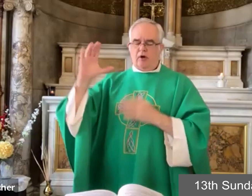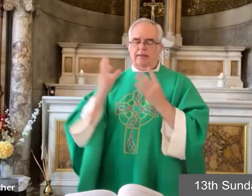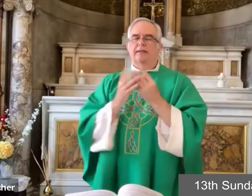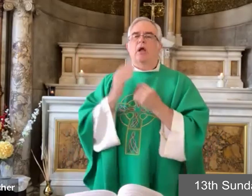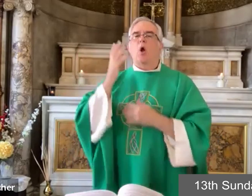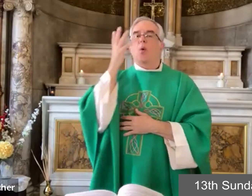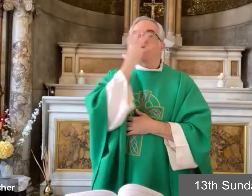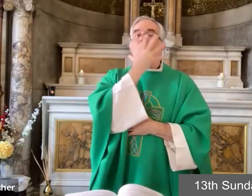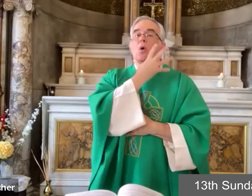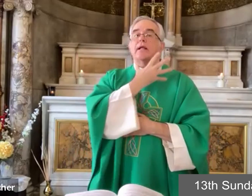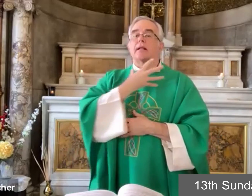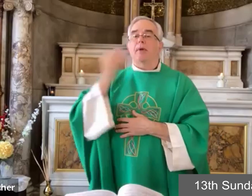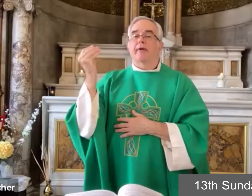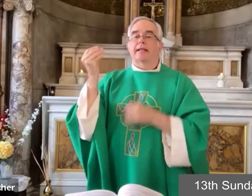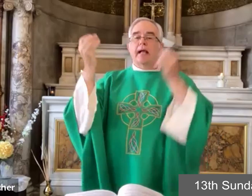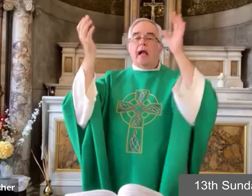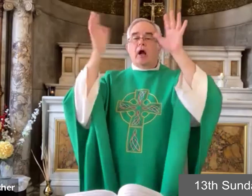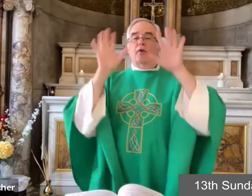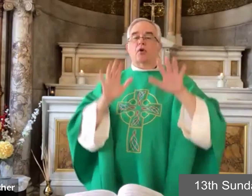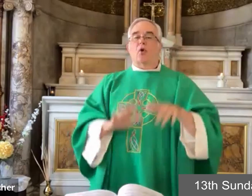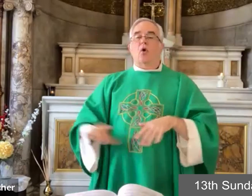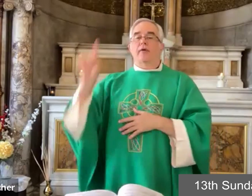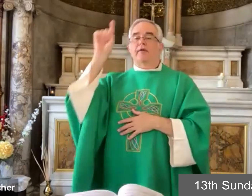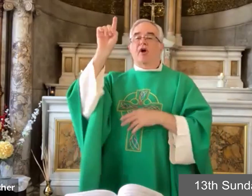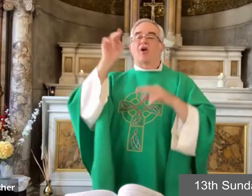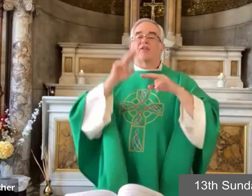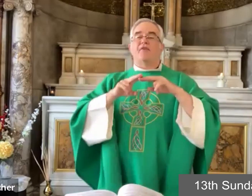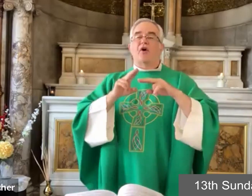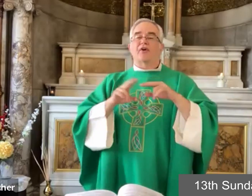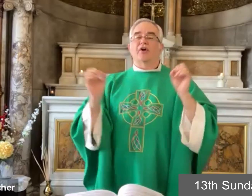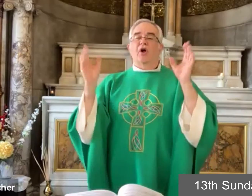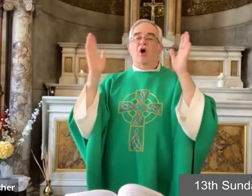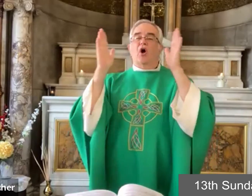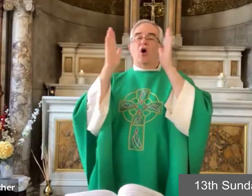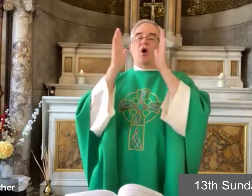Christ, for the Holy Spirit and the glory of God the Father. Amen.